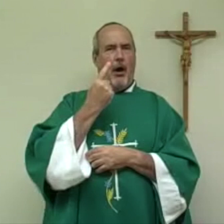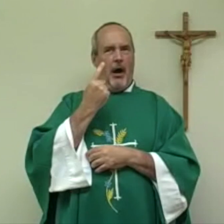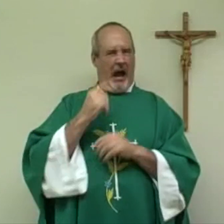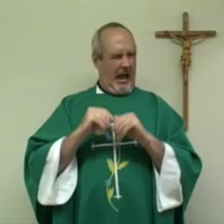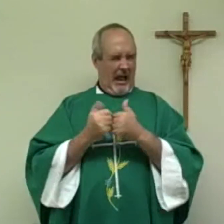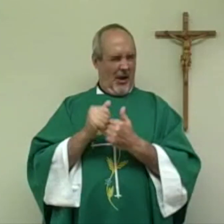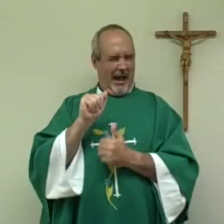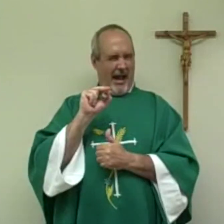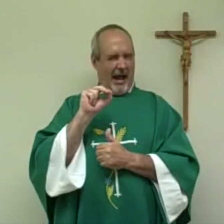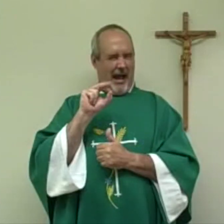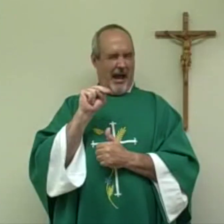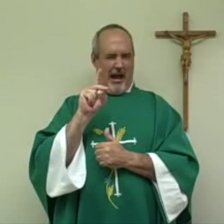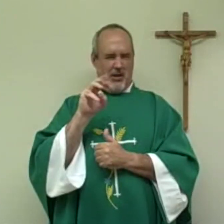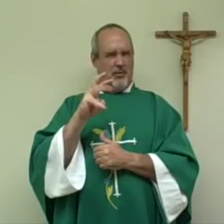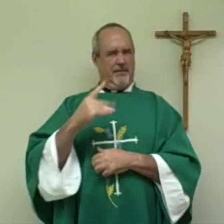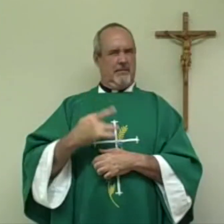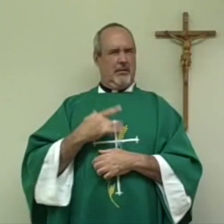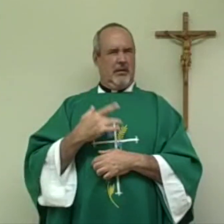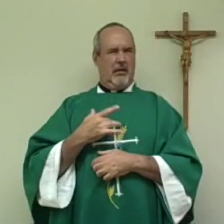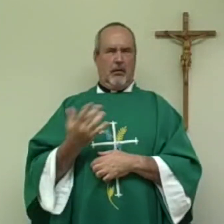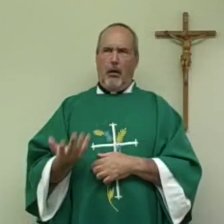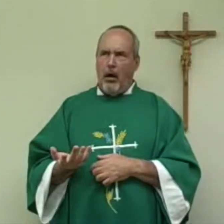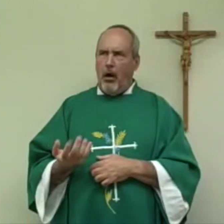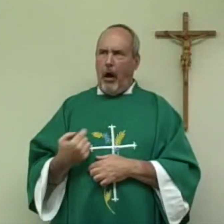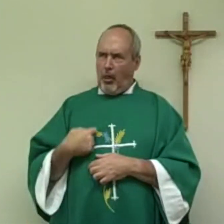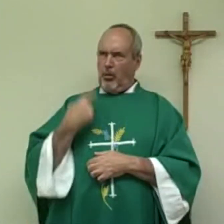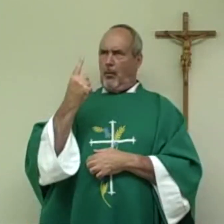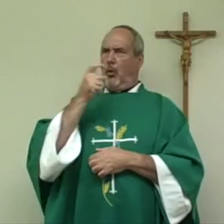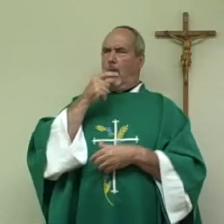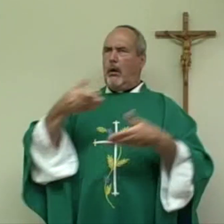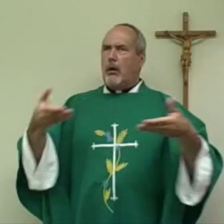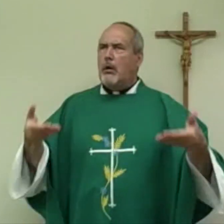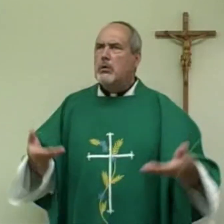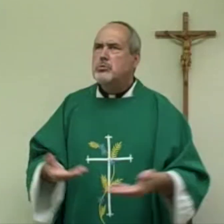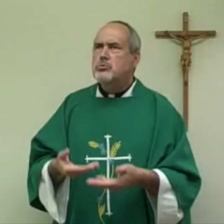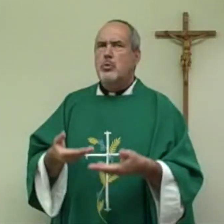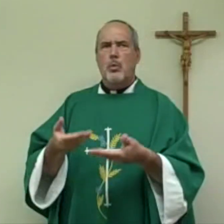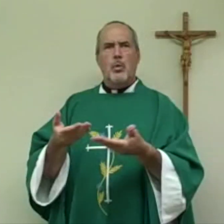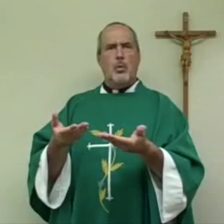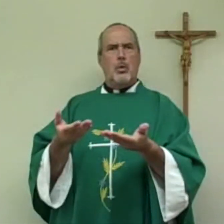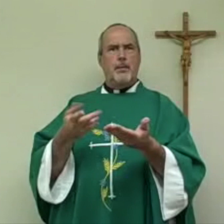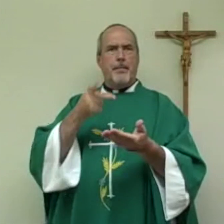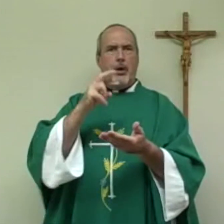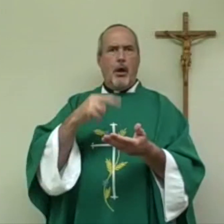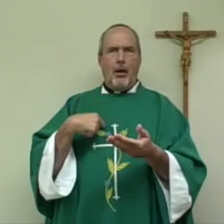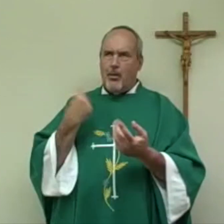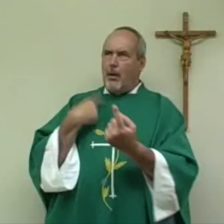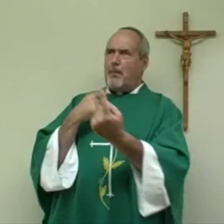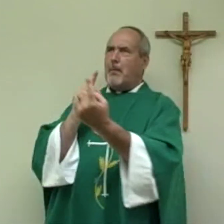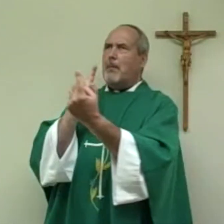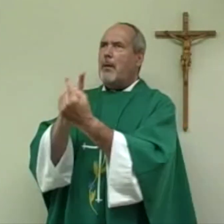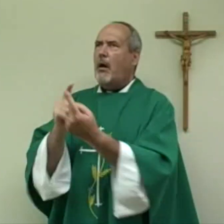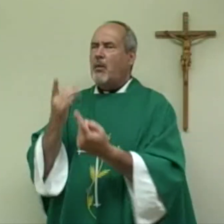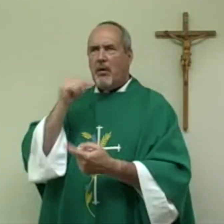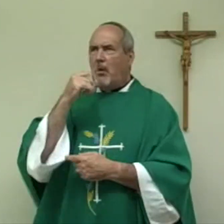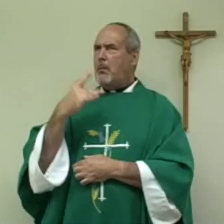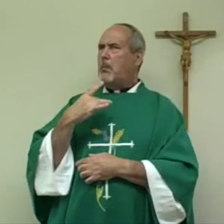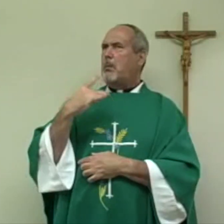And I've often wondered, how might Andrew have felt since he was the one who actually introduced Peter